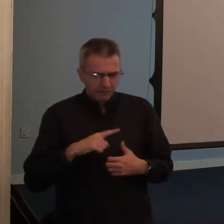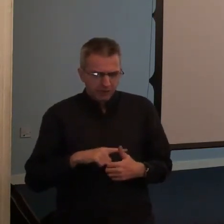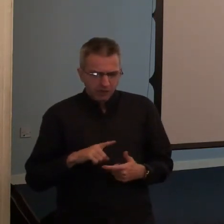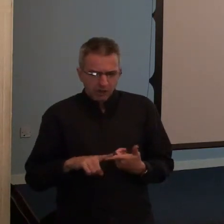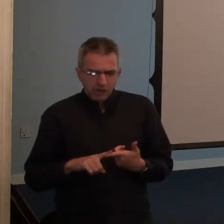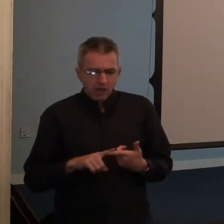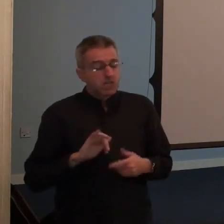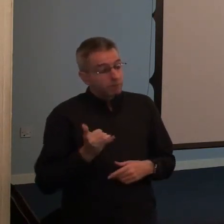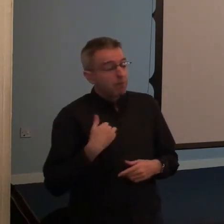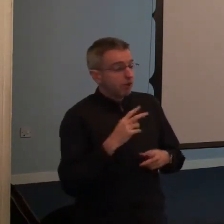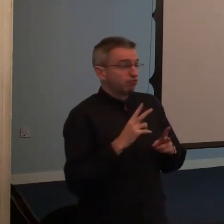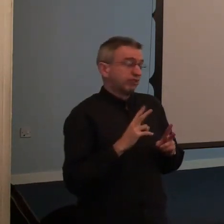beliefs.